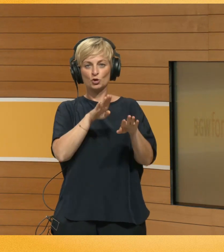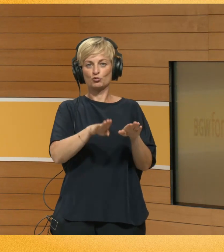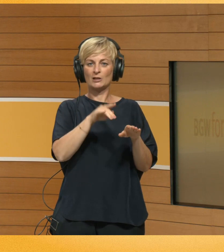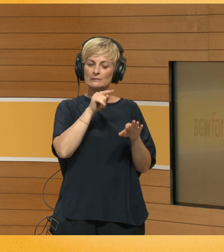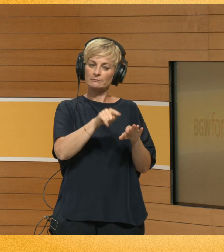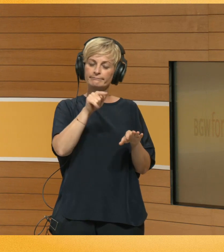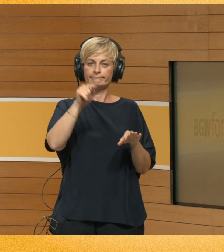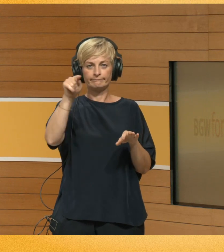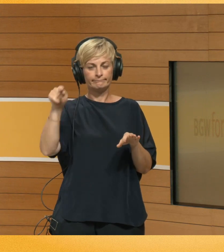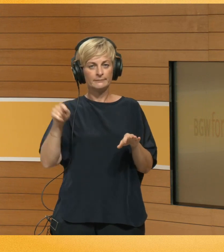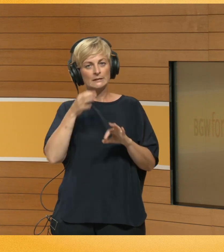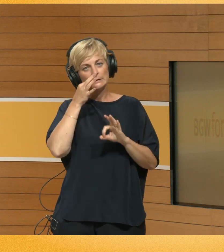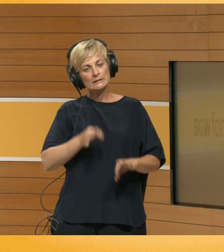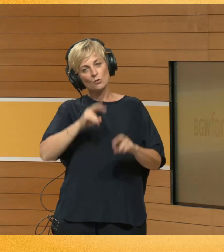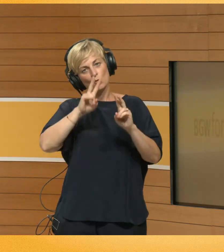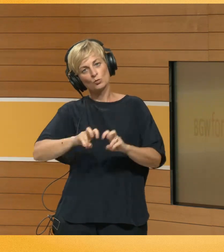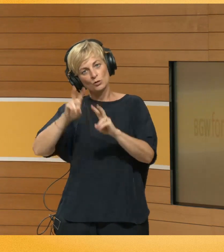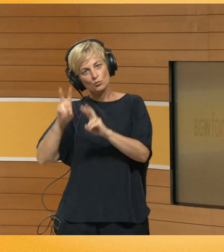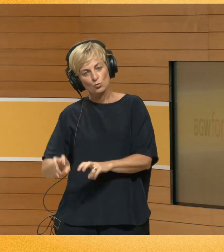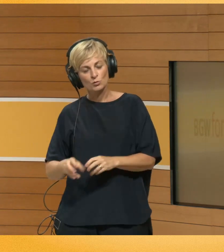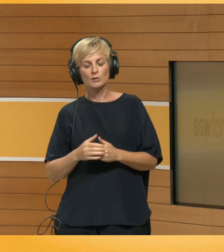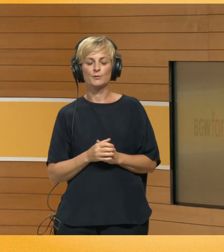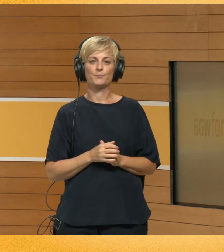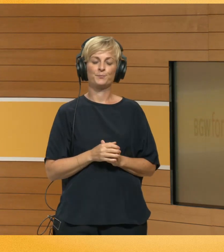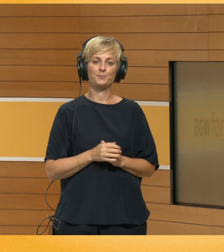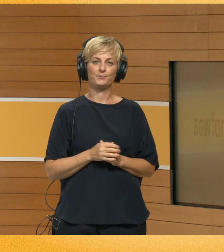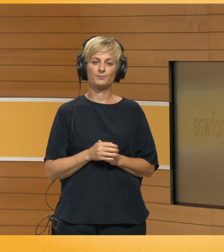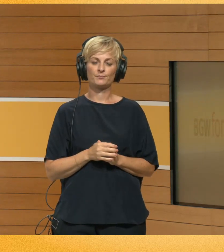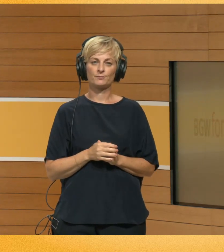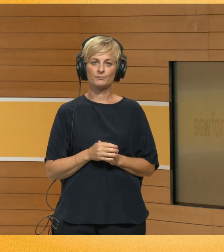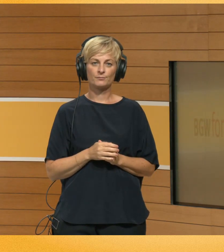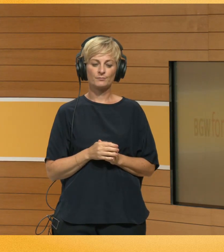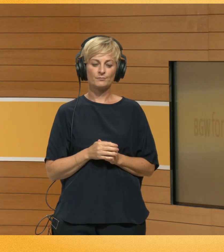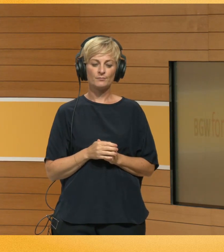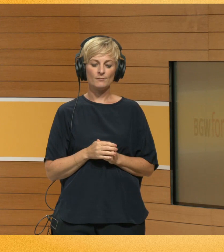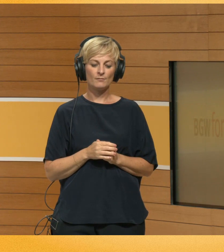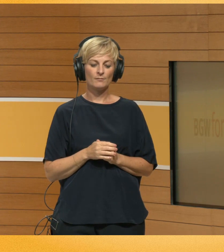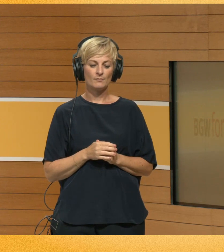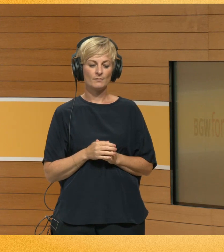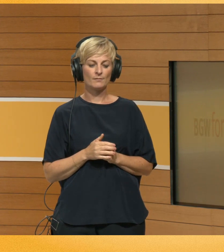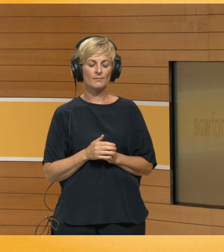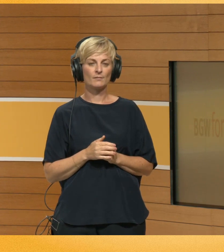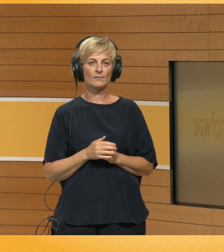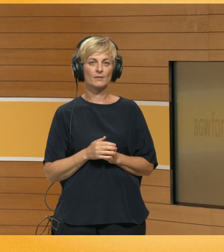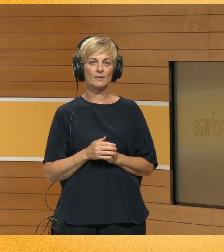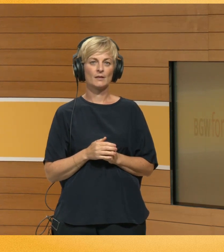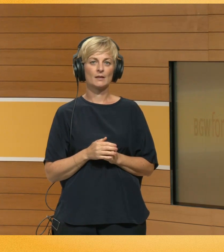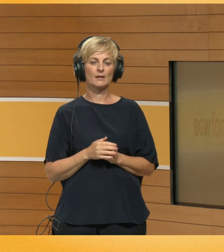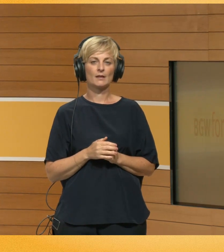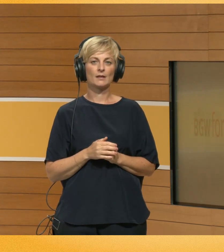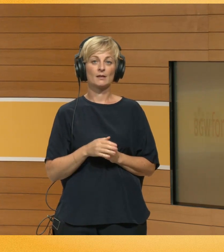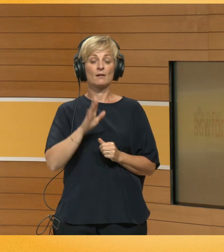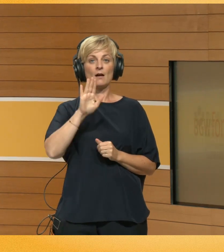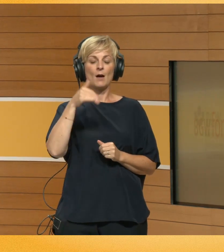does put him or her in risk of a musculoskeletal disease, including getting into the body collection point. So of course,